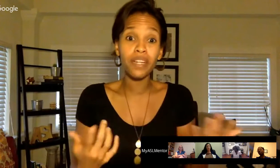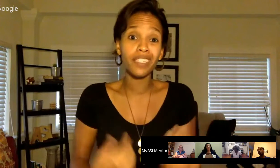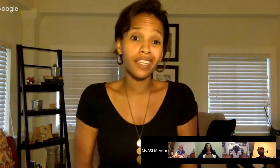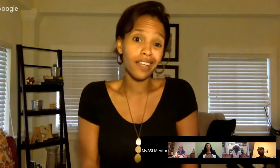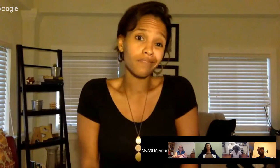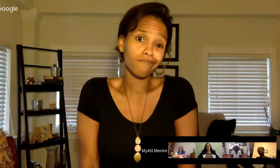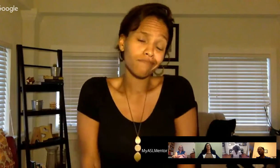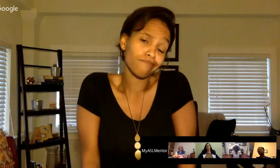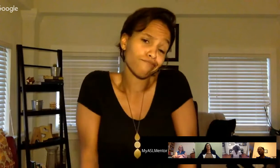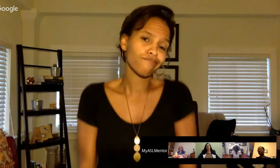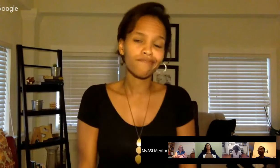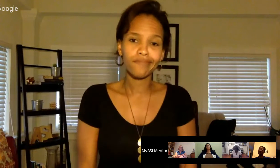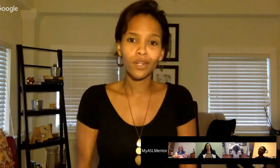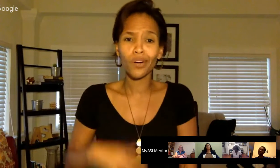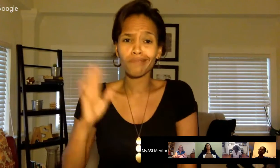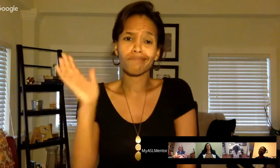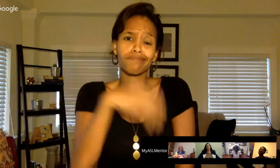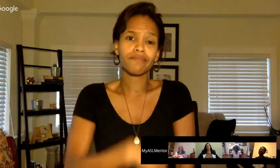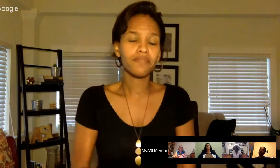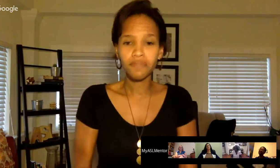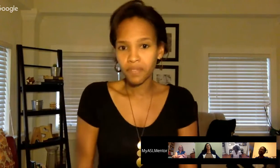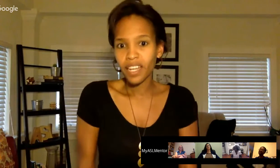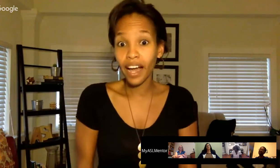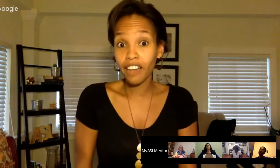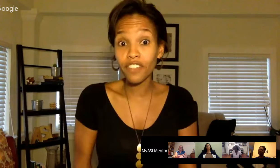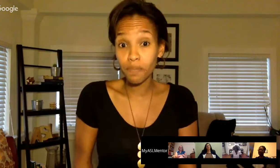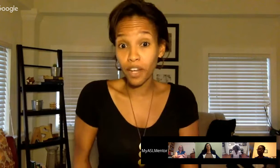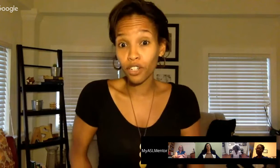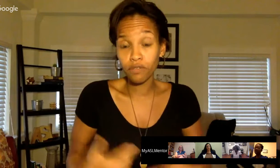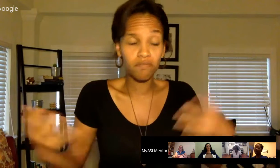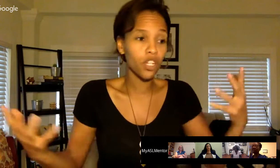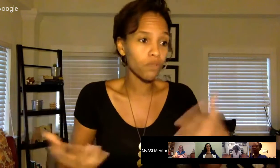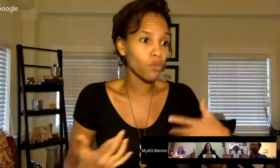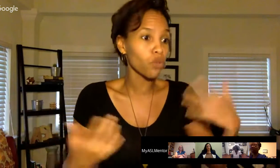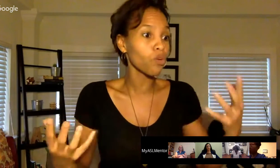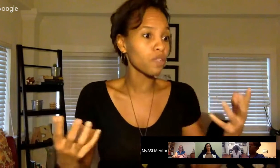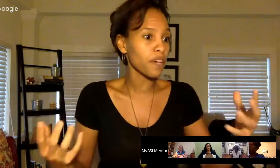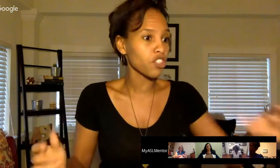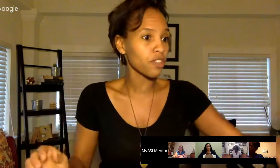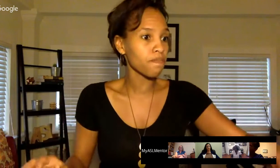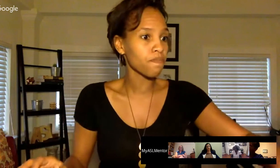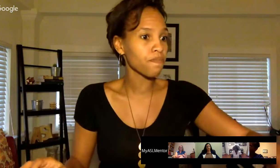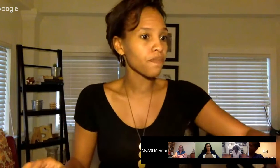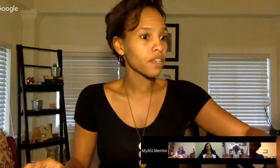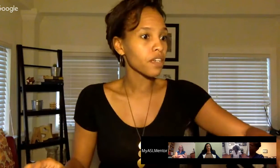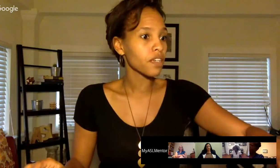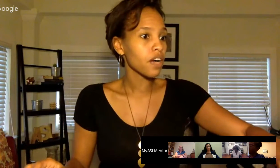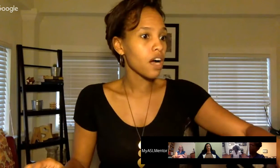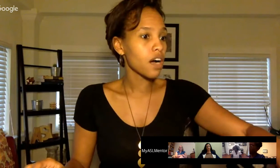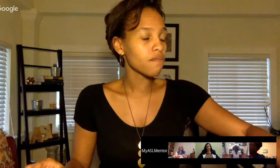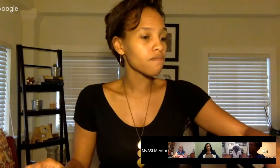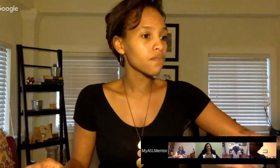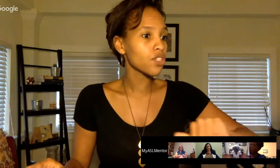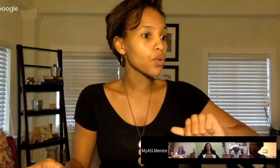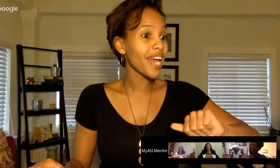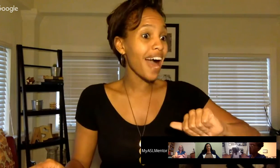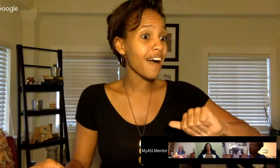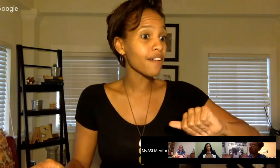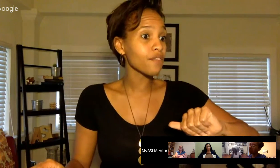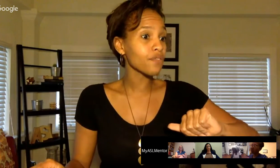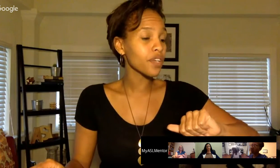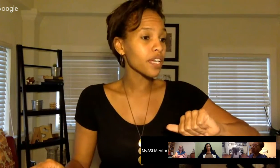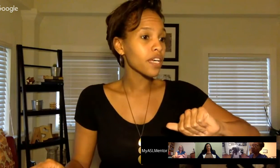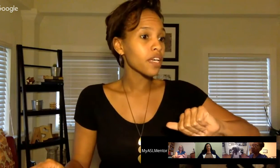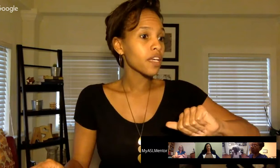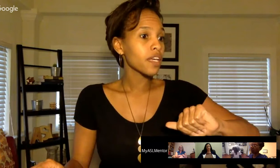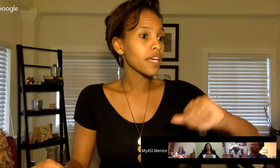but depicting it like, or kind of is a better, you know, more depiction. So we